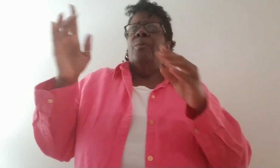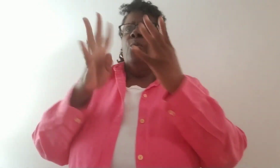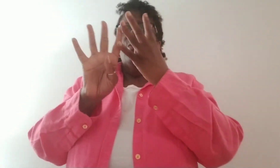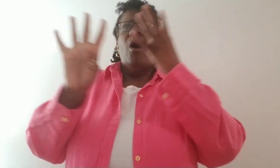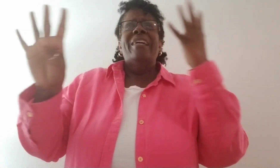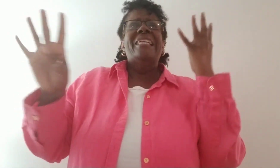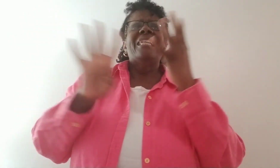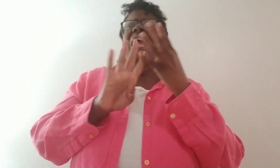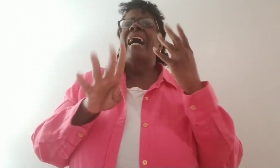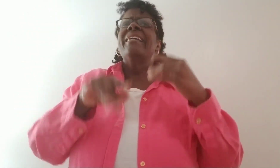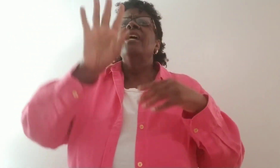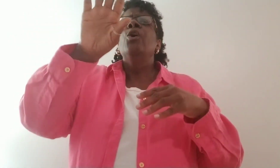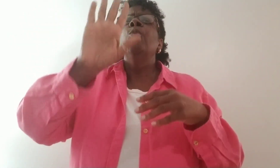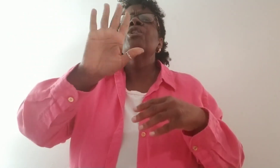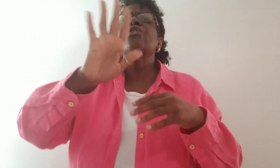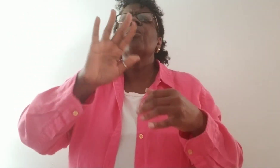were all getting in line.